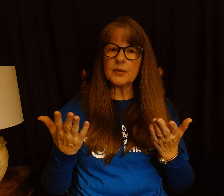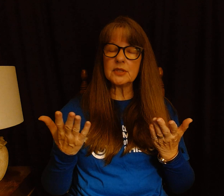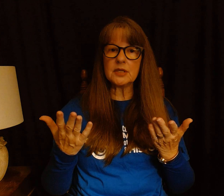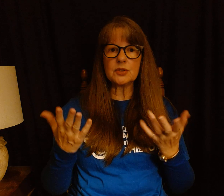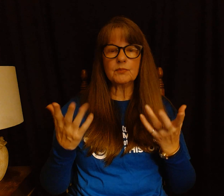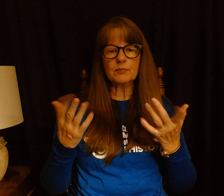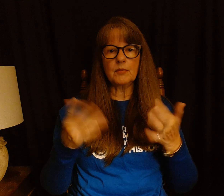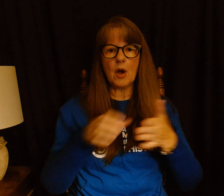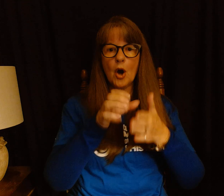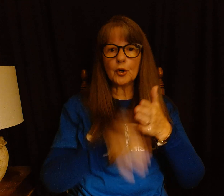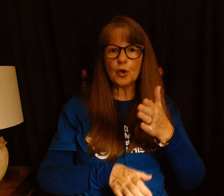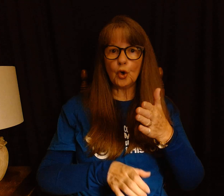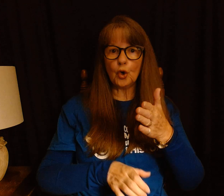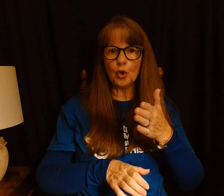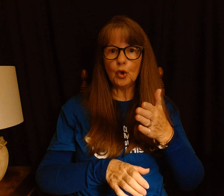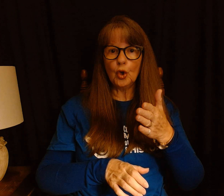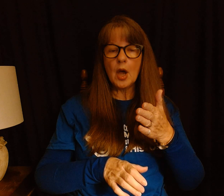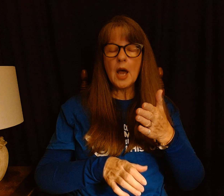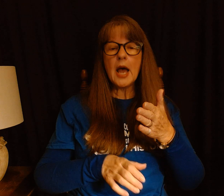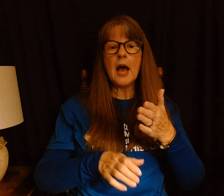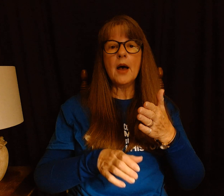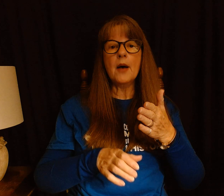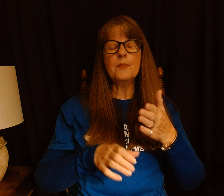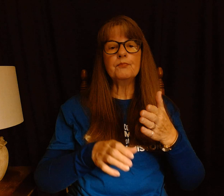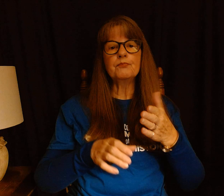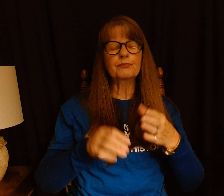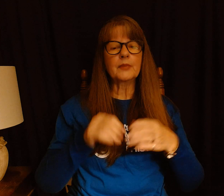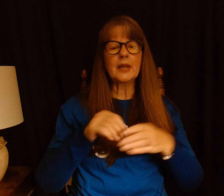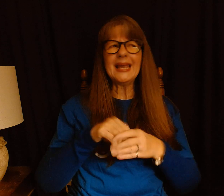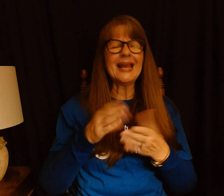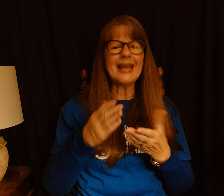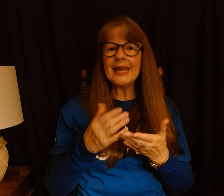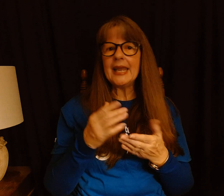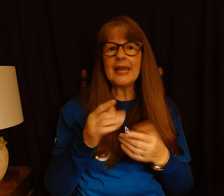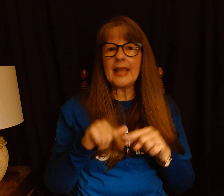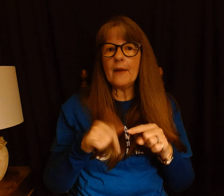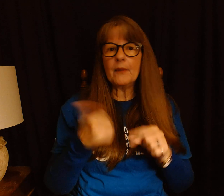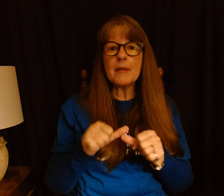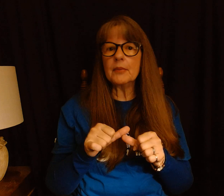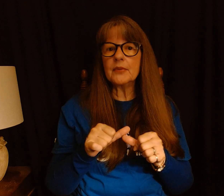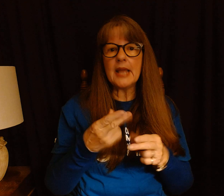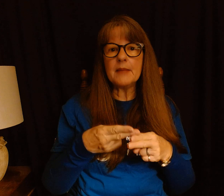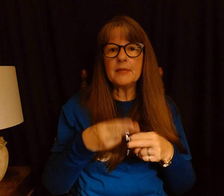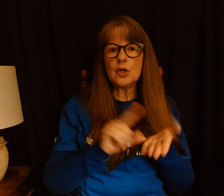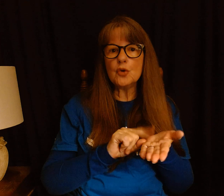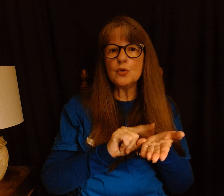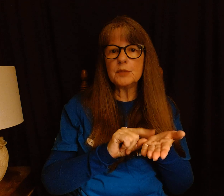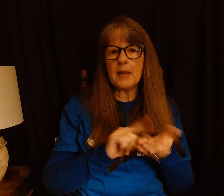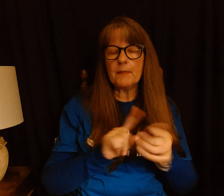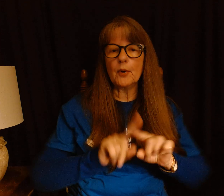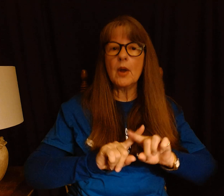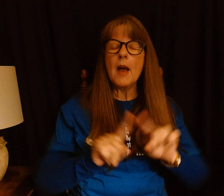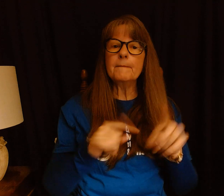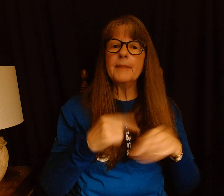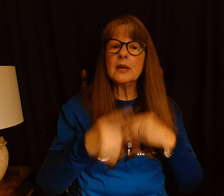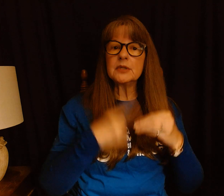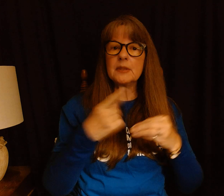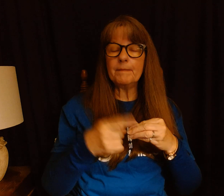this article, and I can't remember the name of the newspaper, but it was